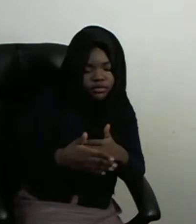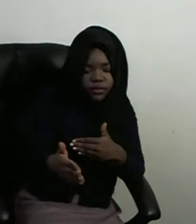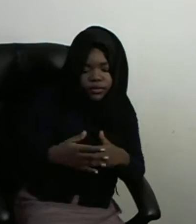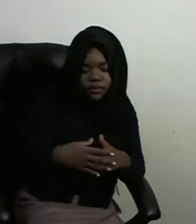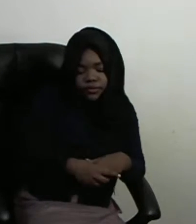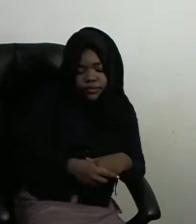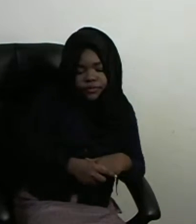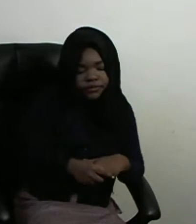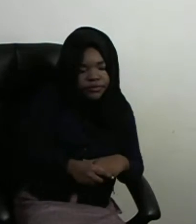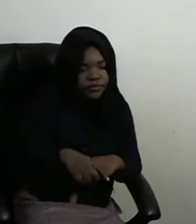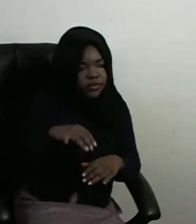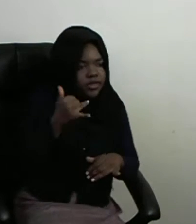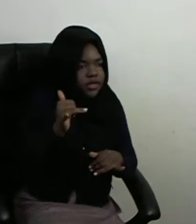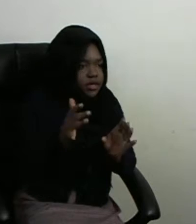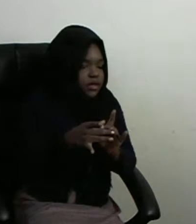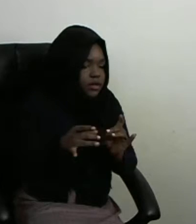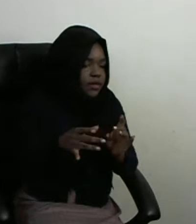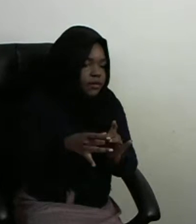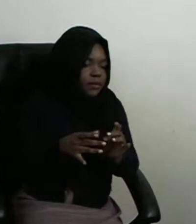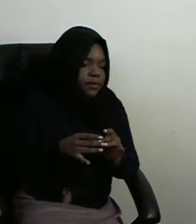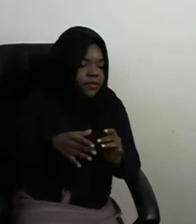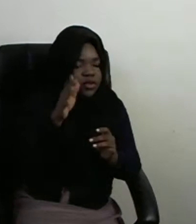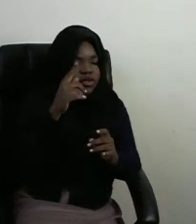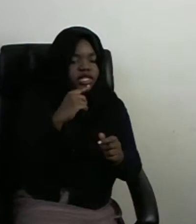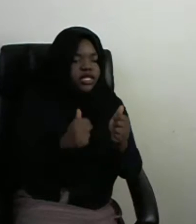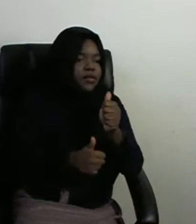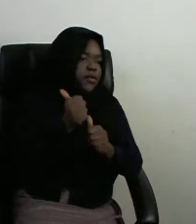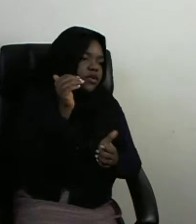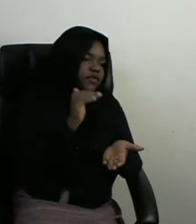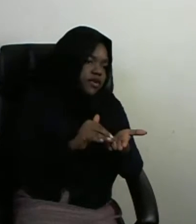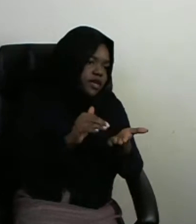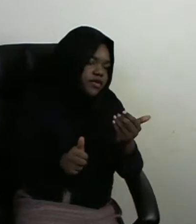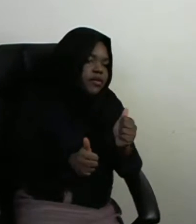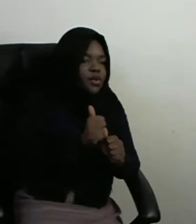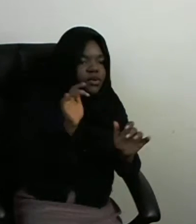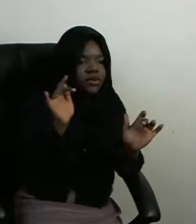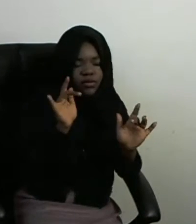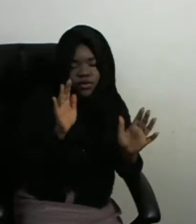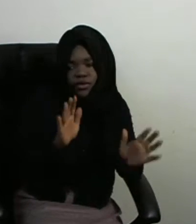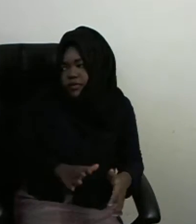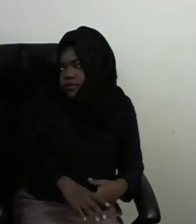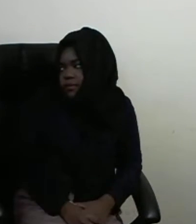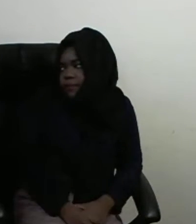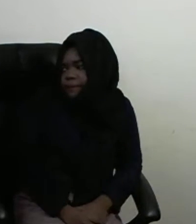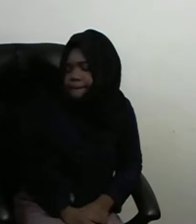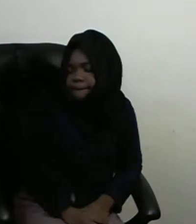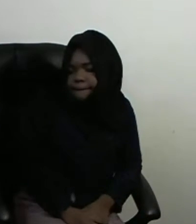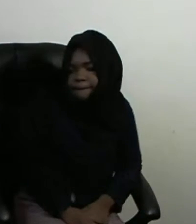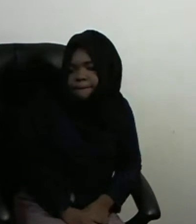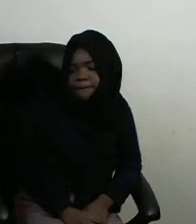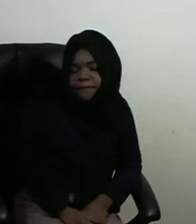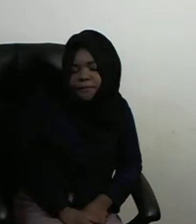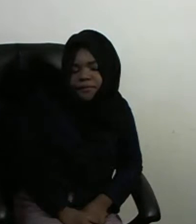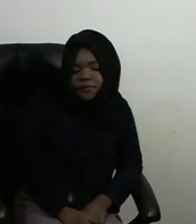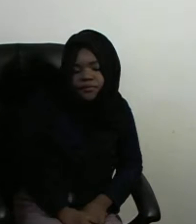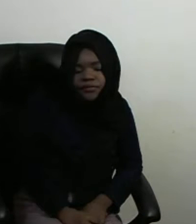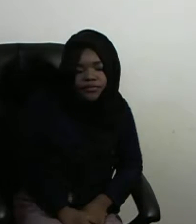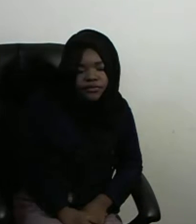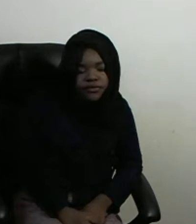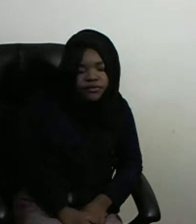rahima. Allah has been oft forgiving, oft merciful. Okay. One